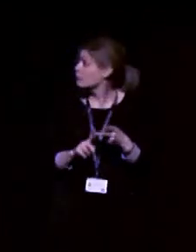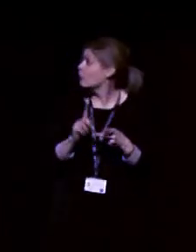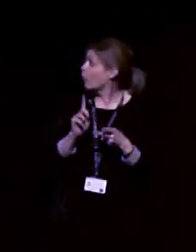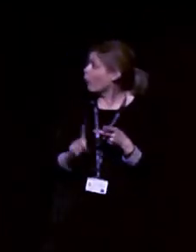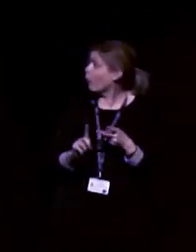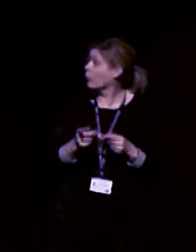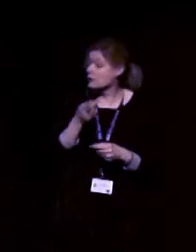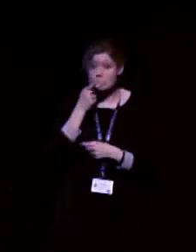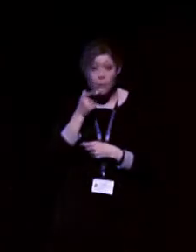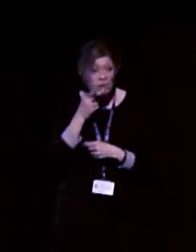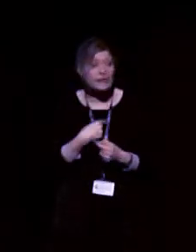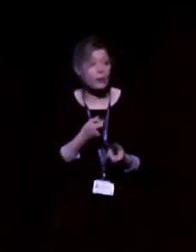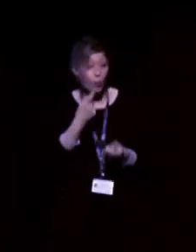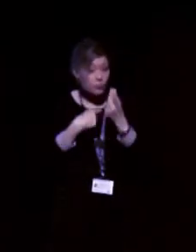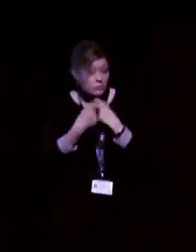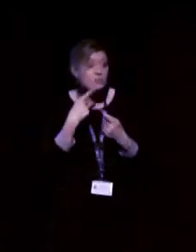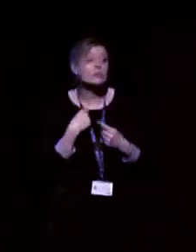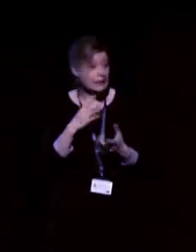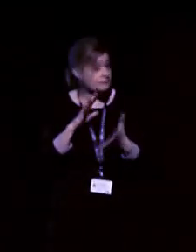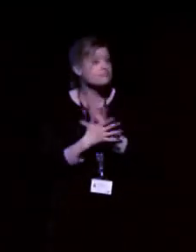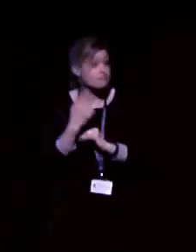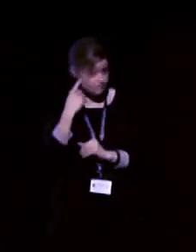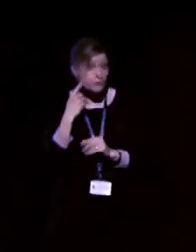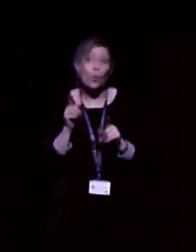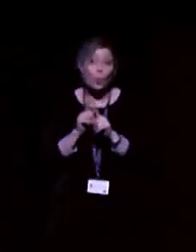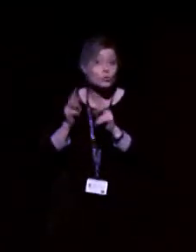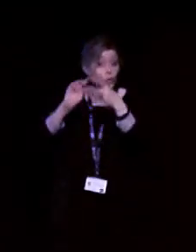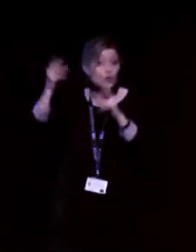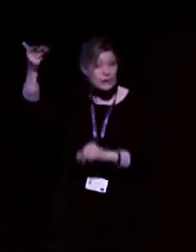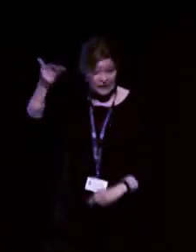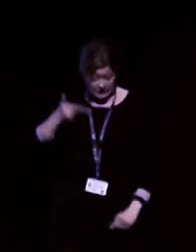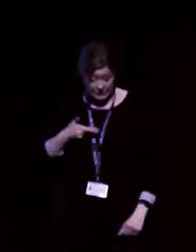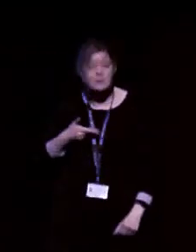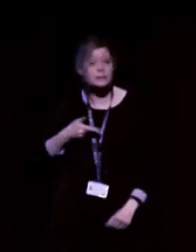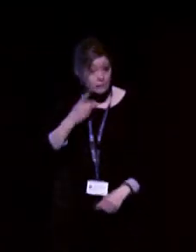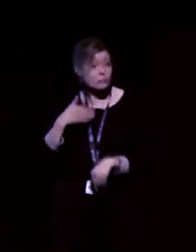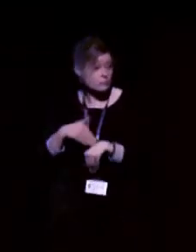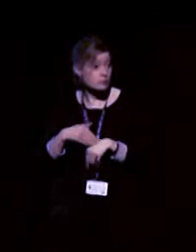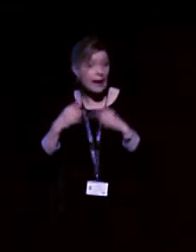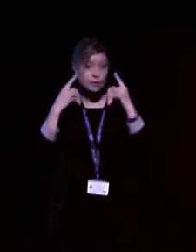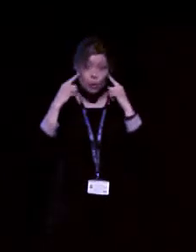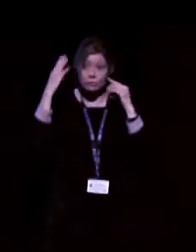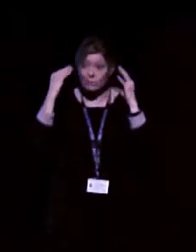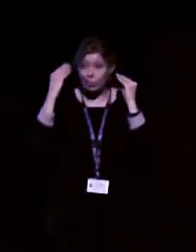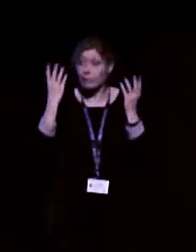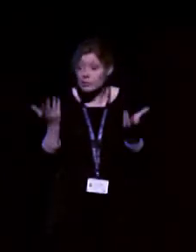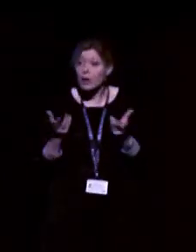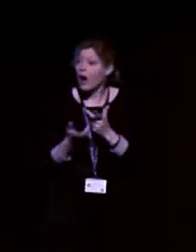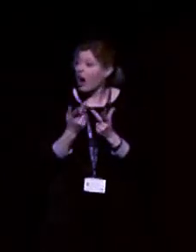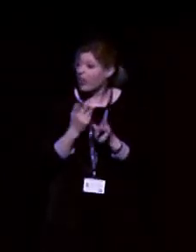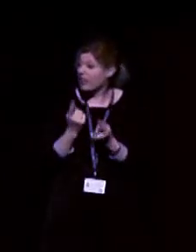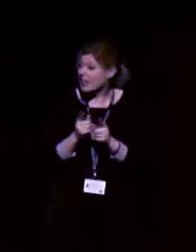noise with those situations. Now clearly your genetics are also going to have an effect as well, and other factors such as blood